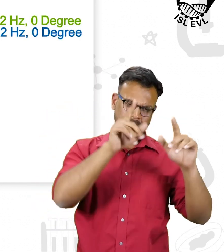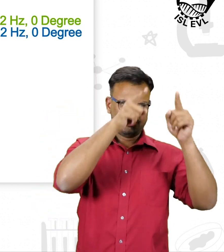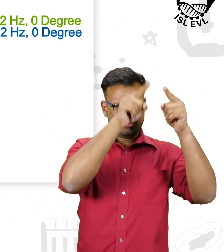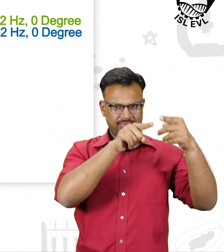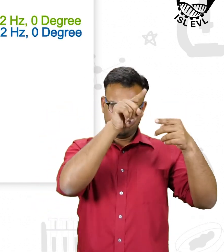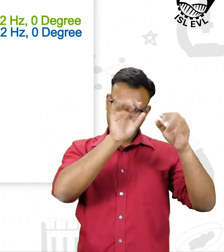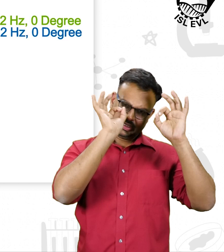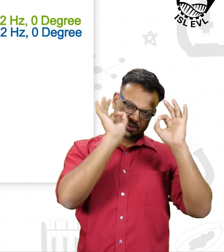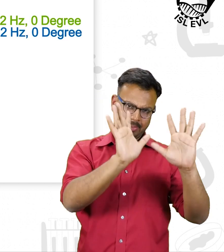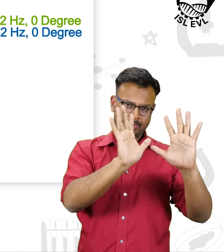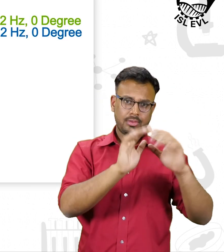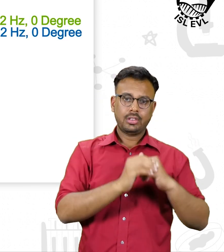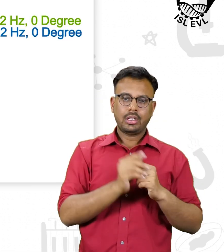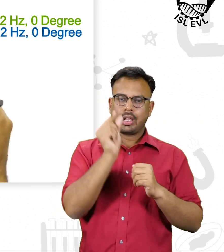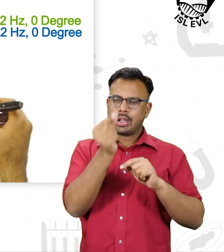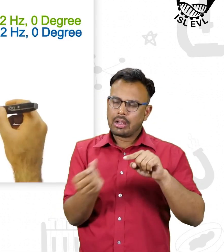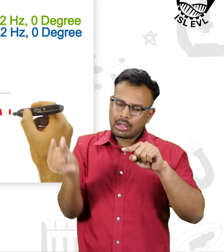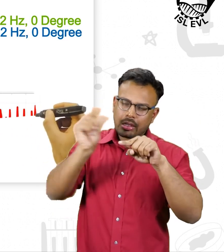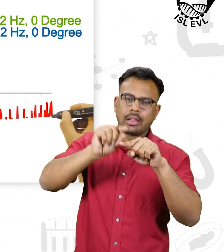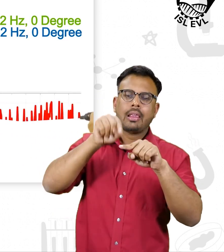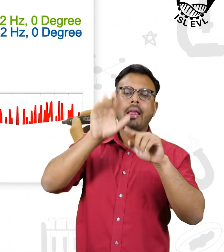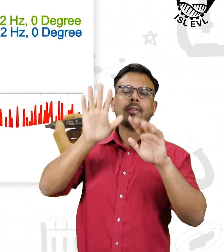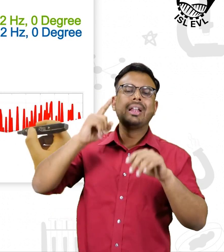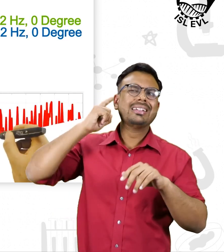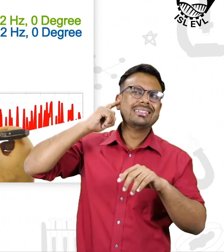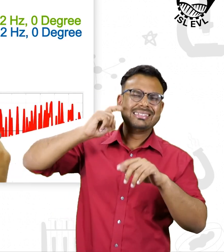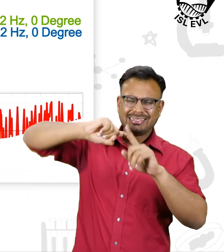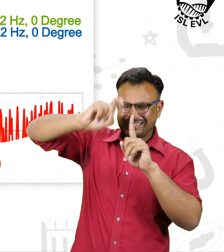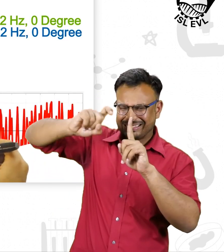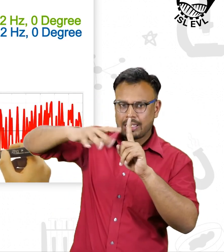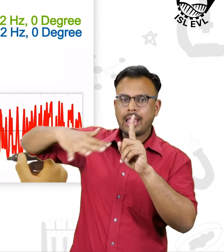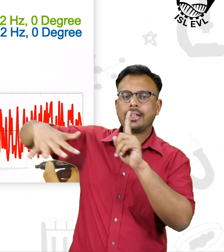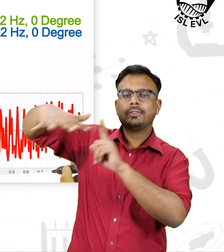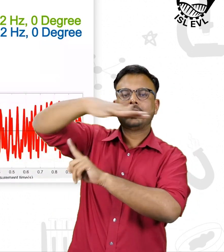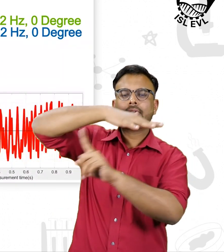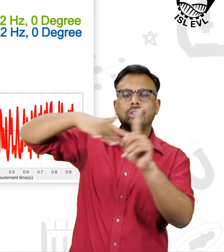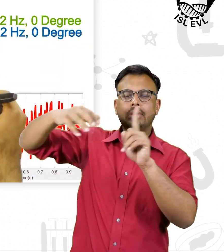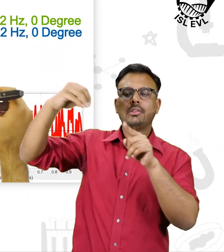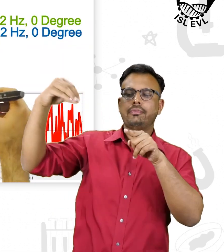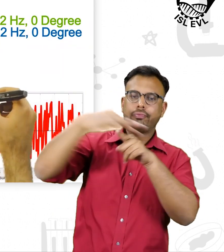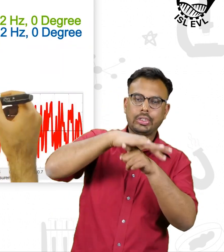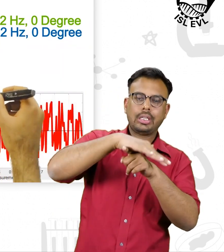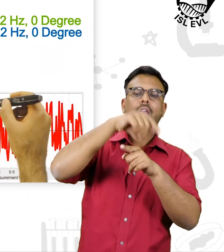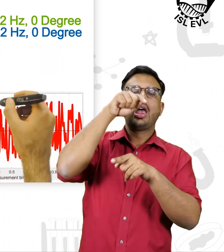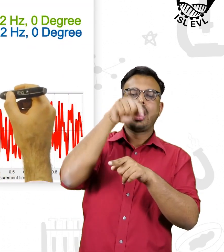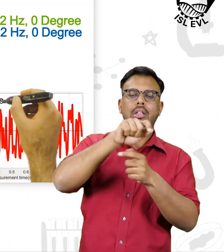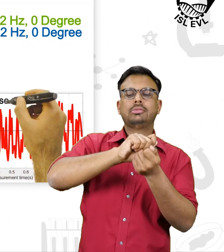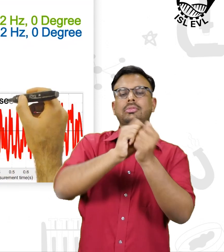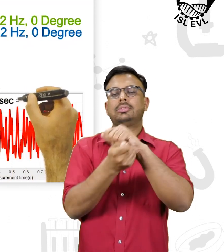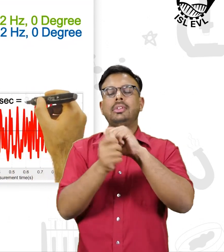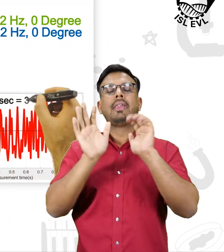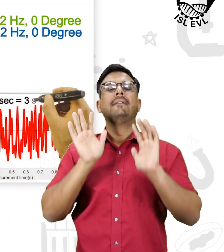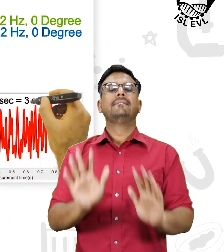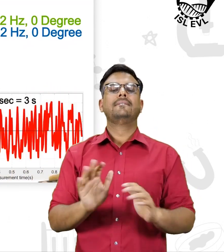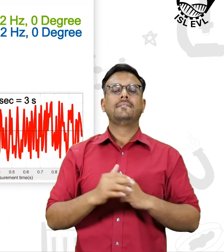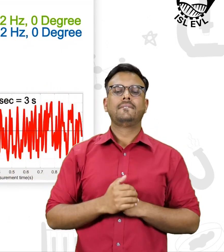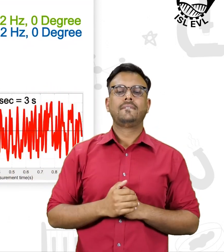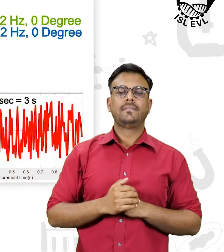the oscillator. This is reflected as timing jitter when we see the time difference of the clocks.